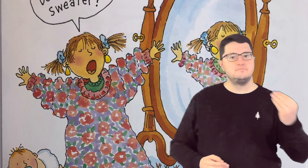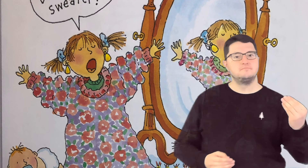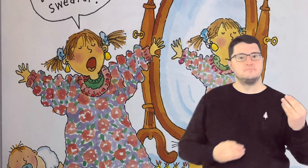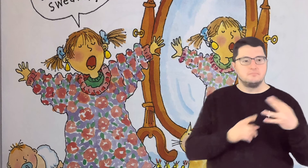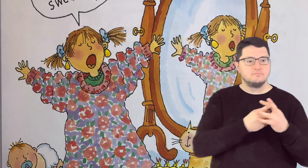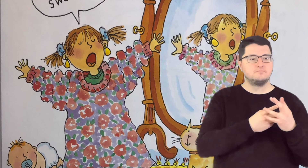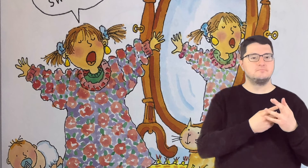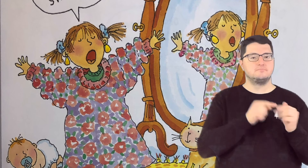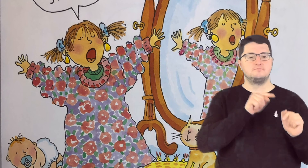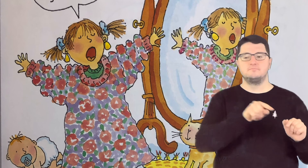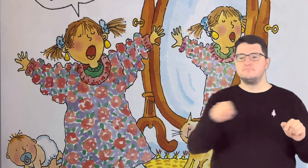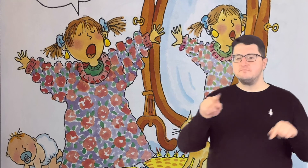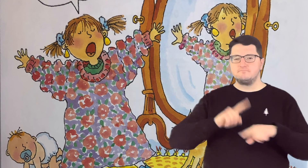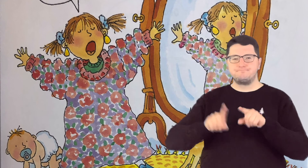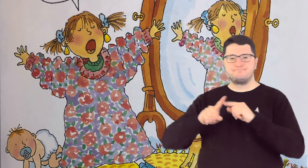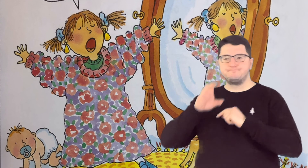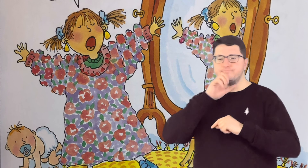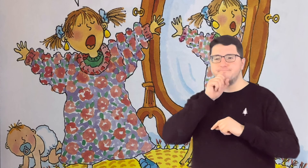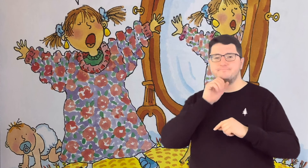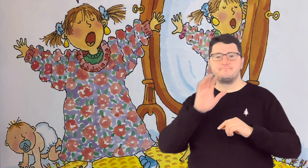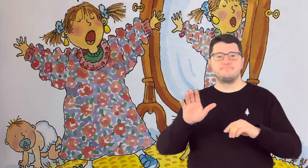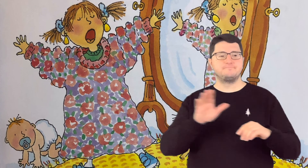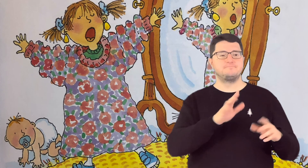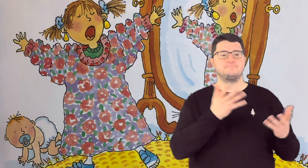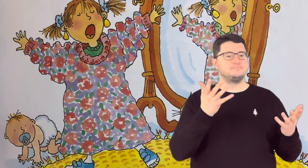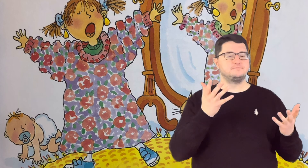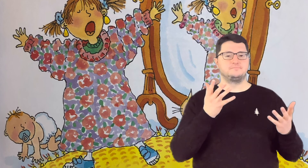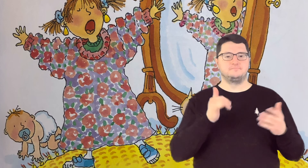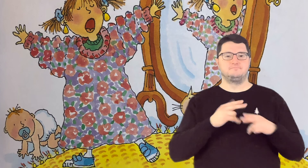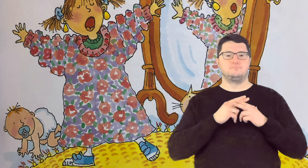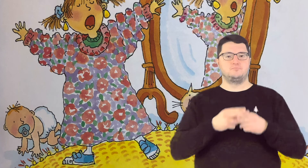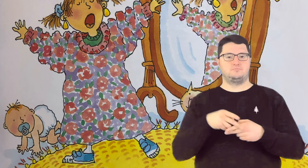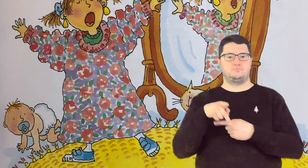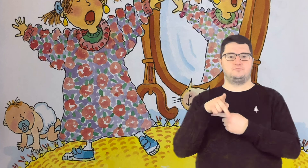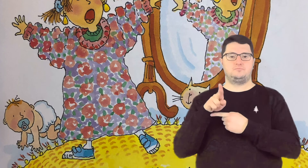organs will develop. Going through these changes is called puberty.